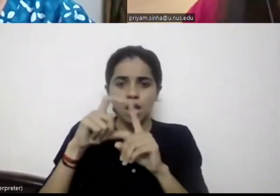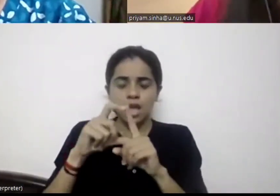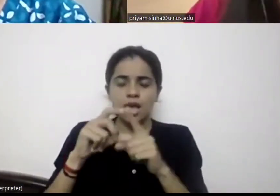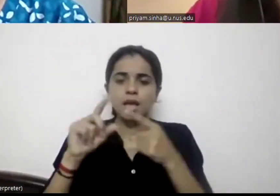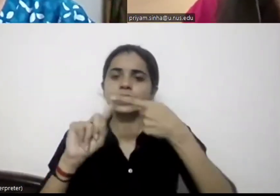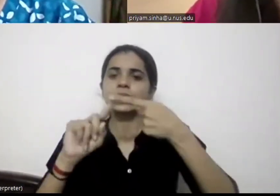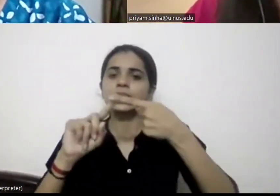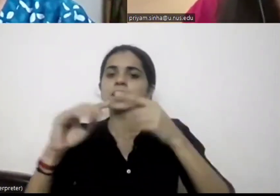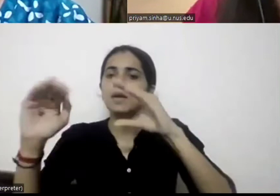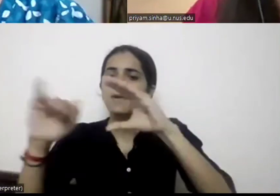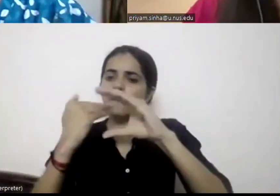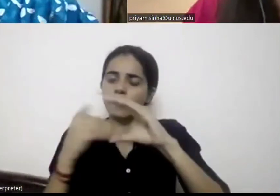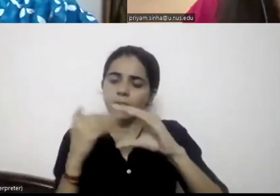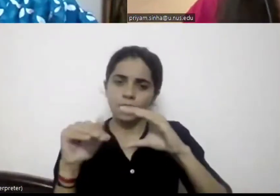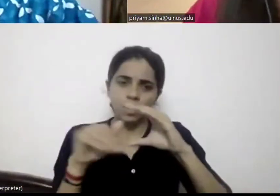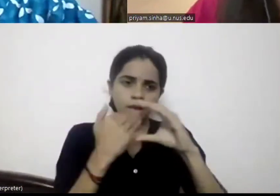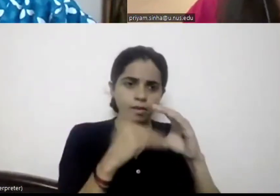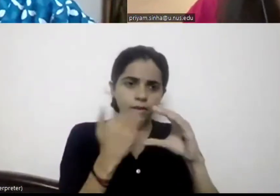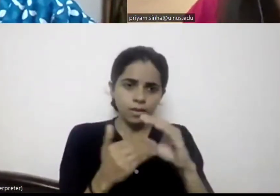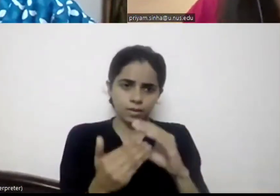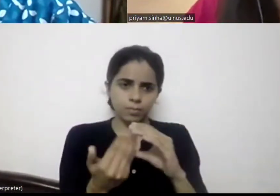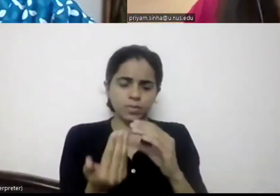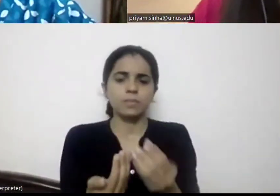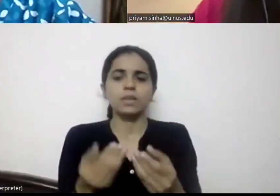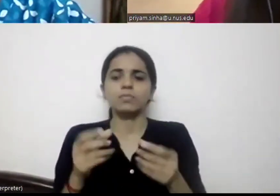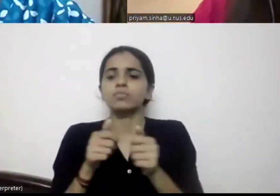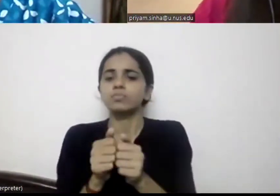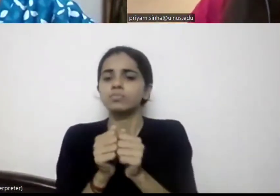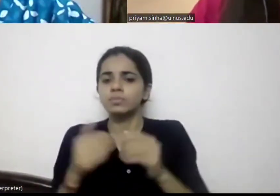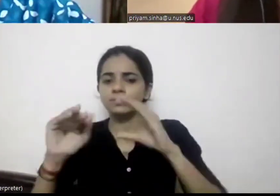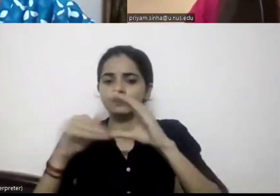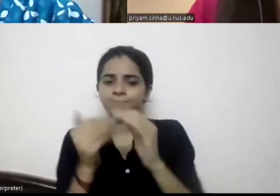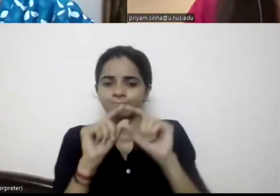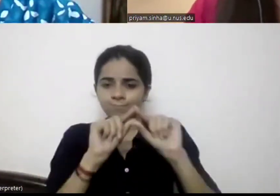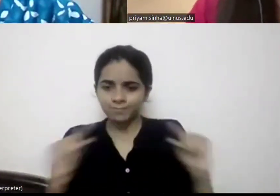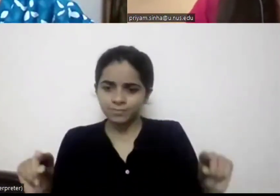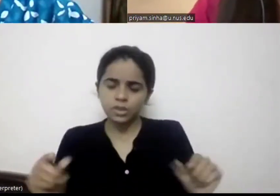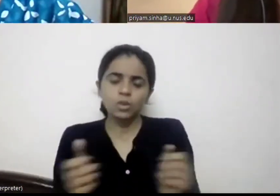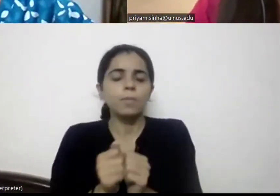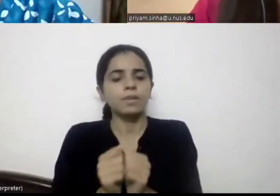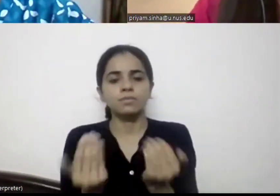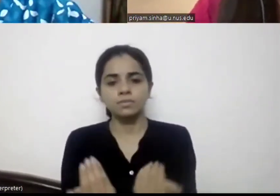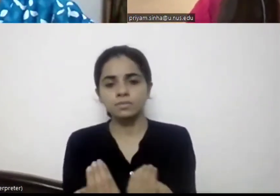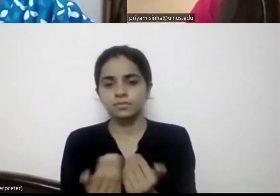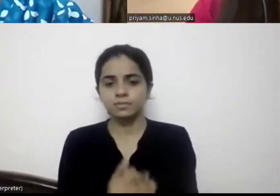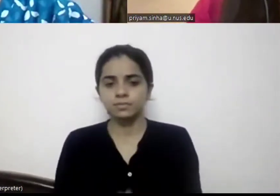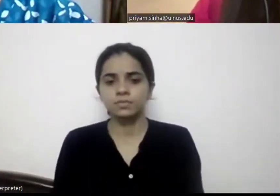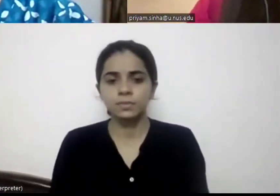email. Mansi, if you can also write your email ID in the chat box. I'm just doing that.